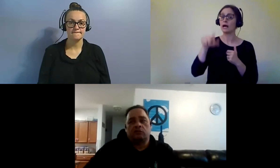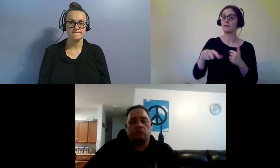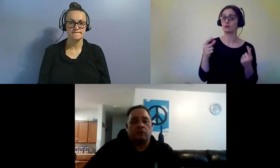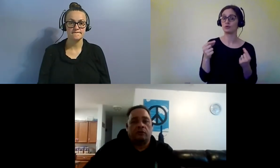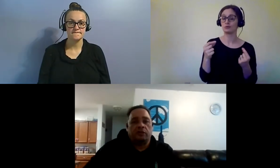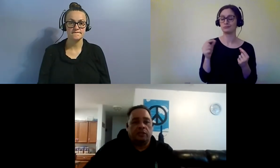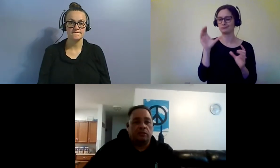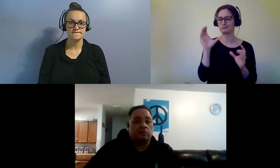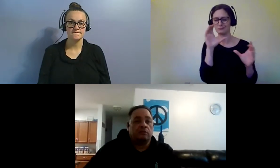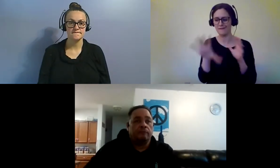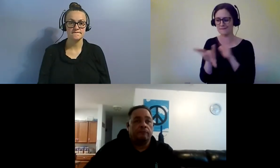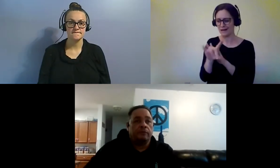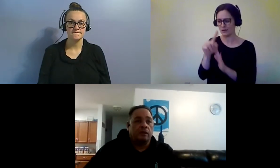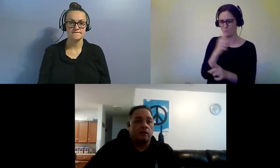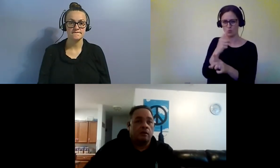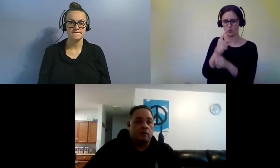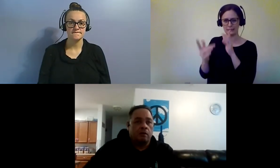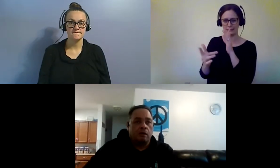technology to serve our needs.